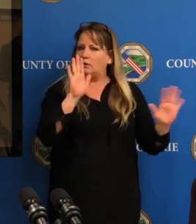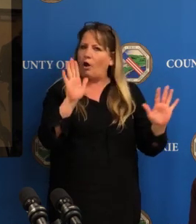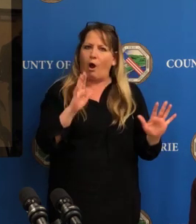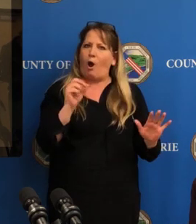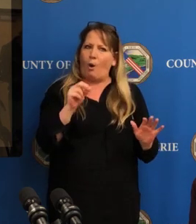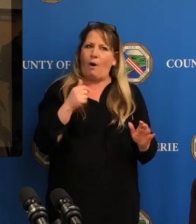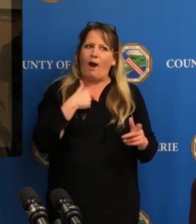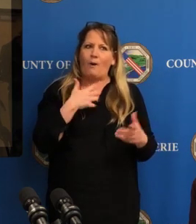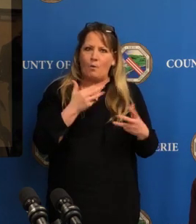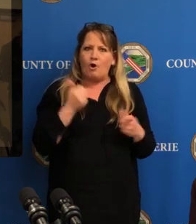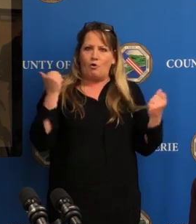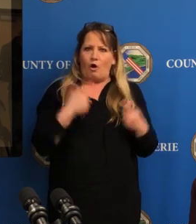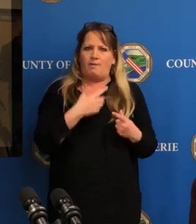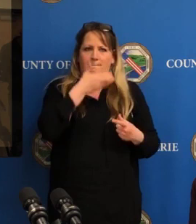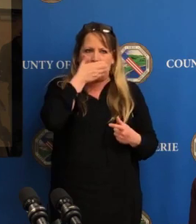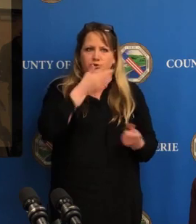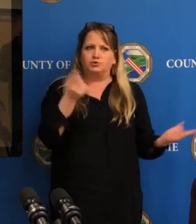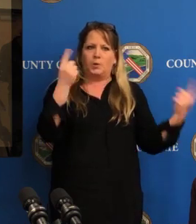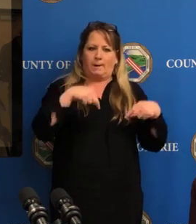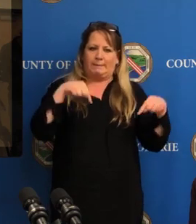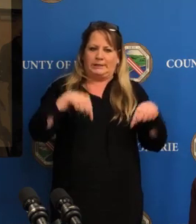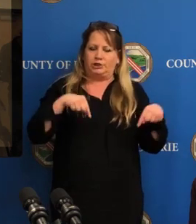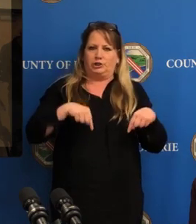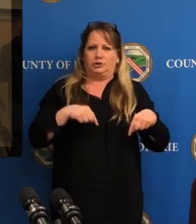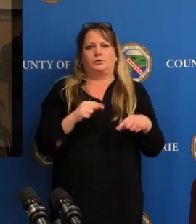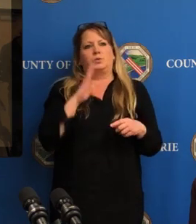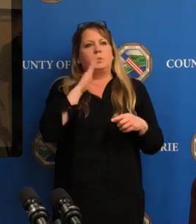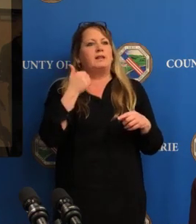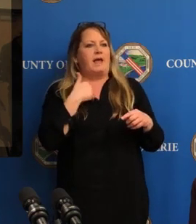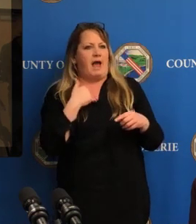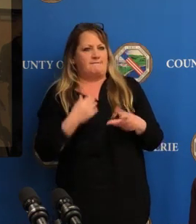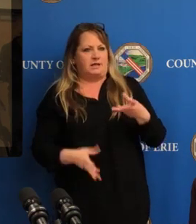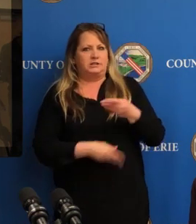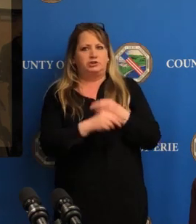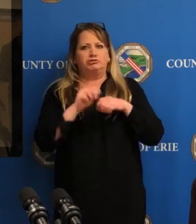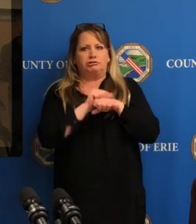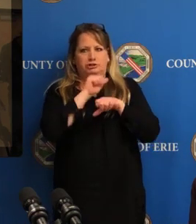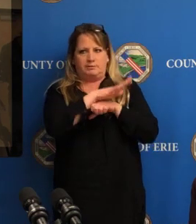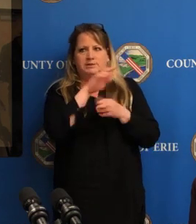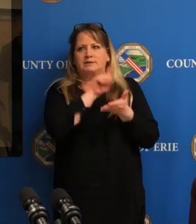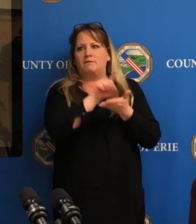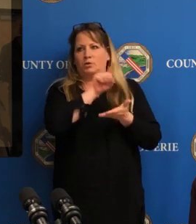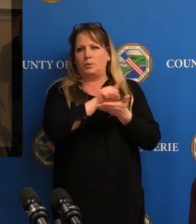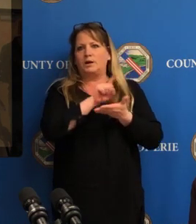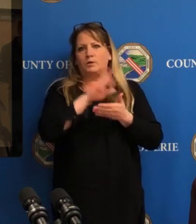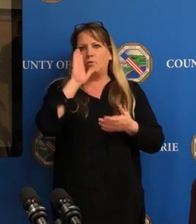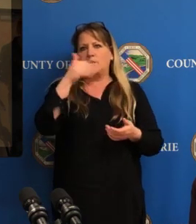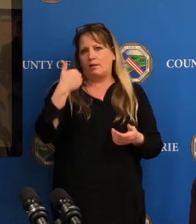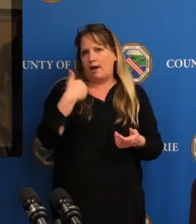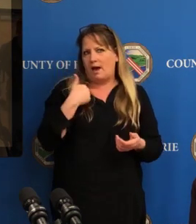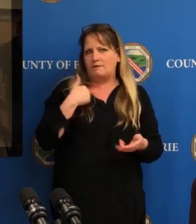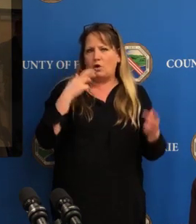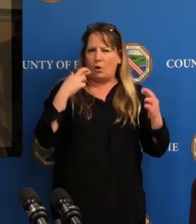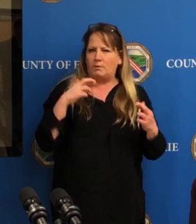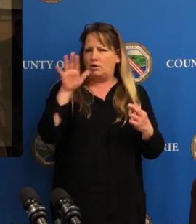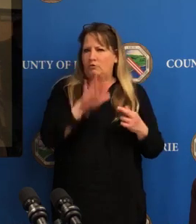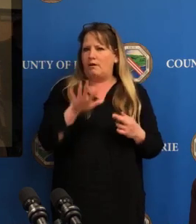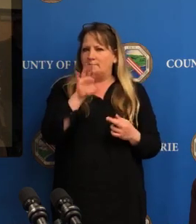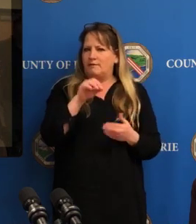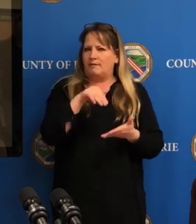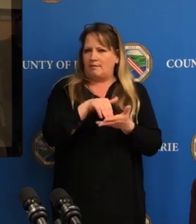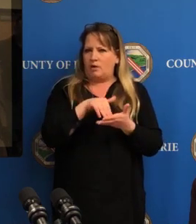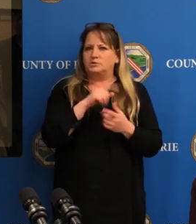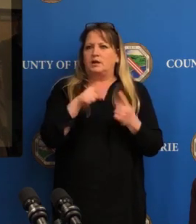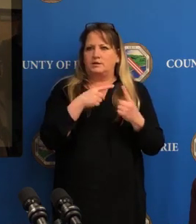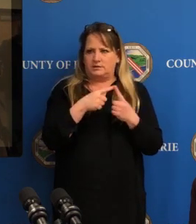that we're paying for to be delivered here. And then we will have additional shipments on a weekly basis of hopefully 50,000 until